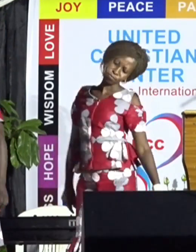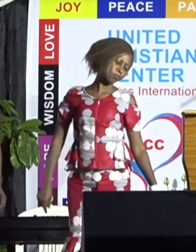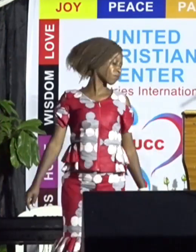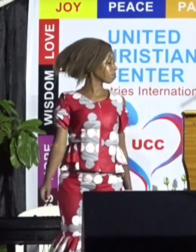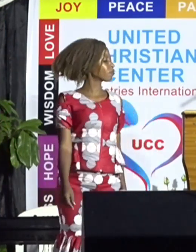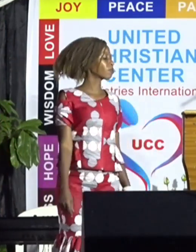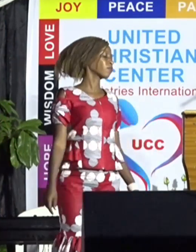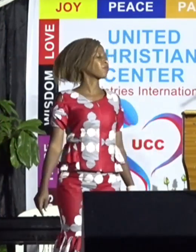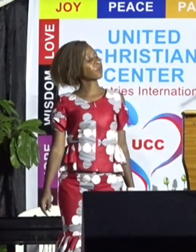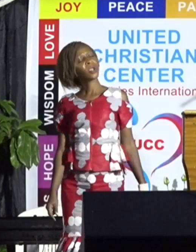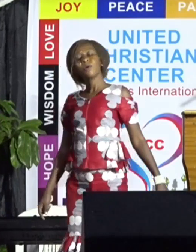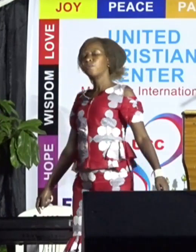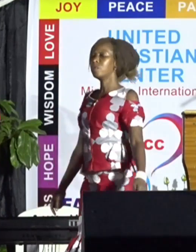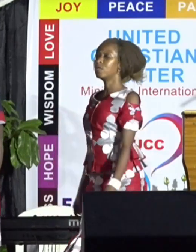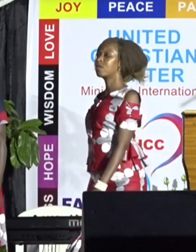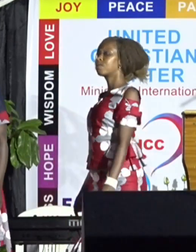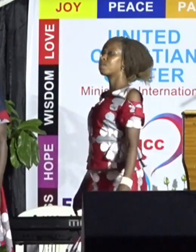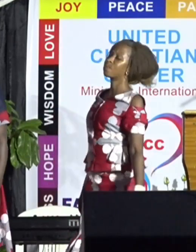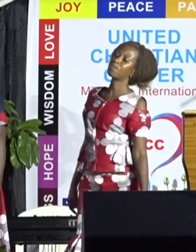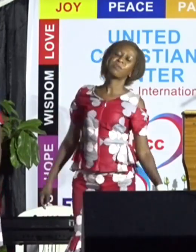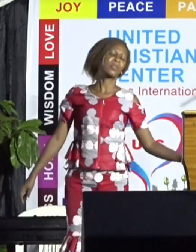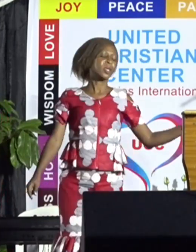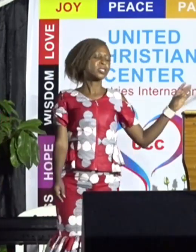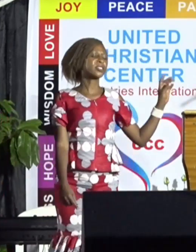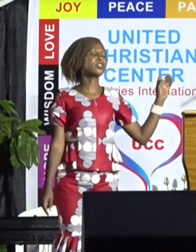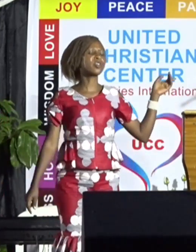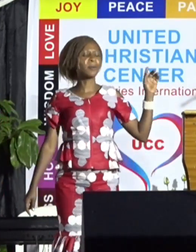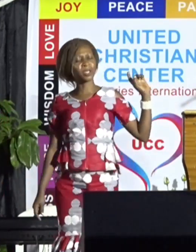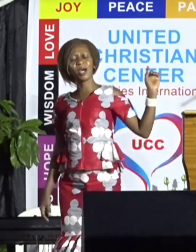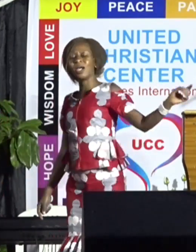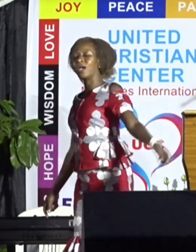awatali buyambi bwo kulwanga sisobola